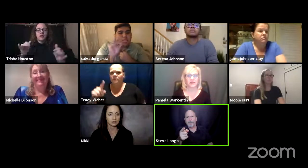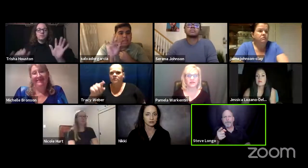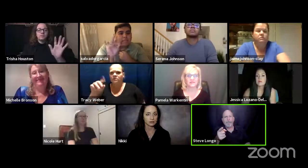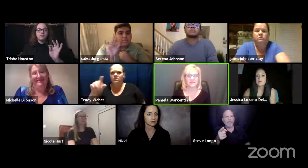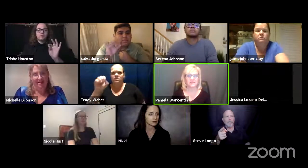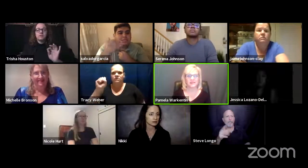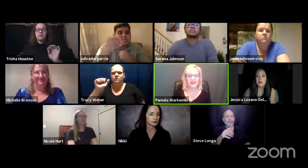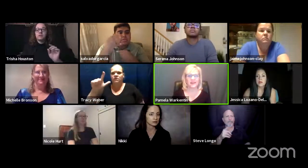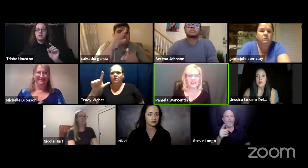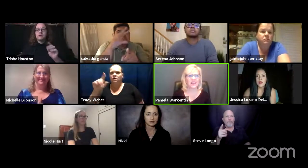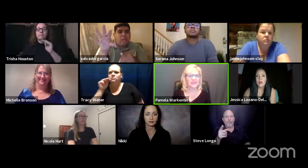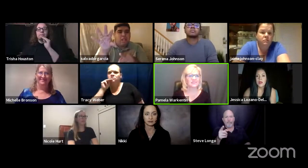Sal is indicating 8.